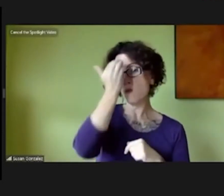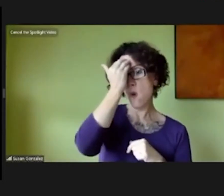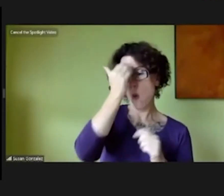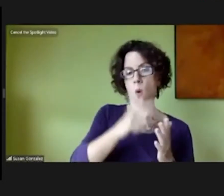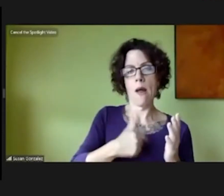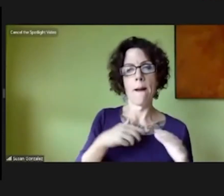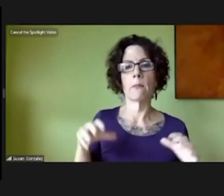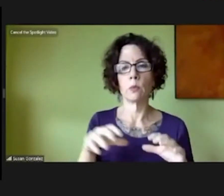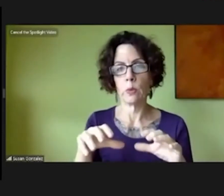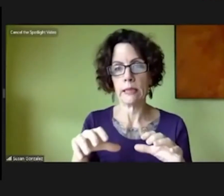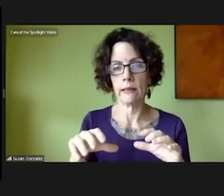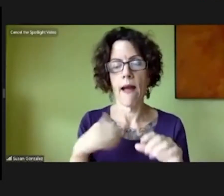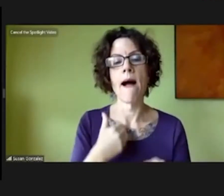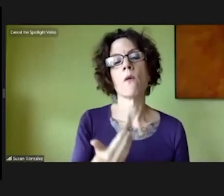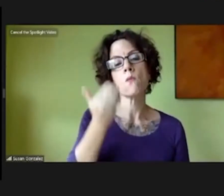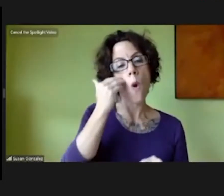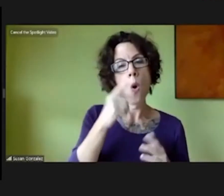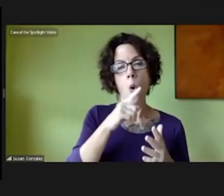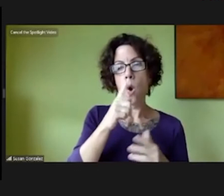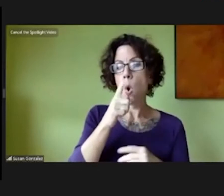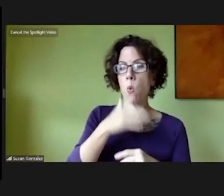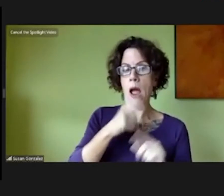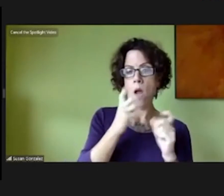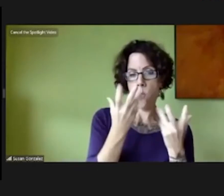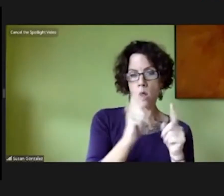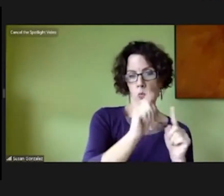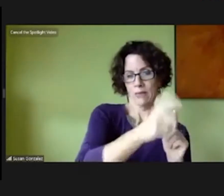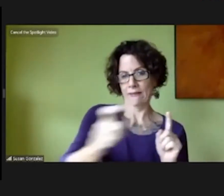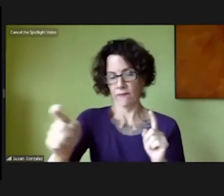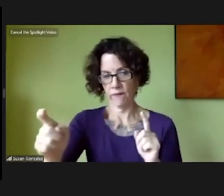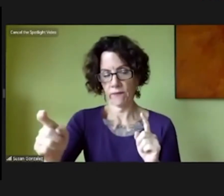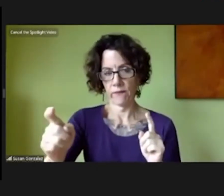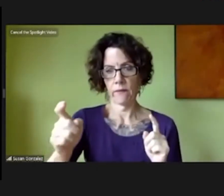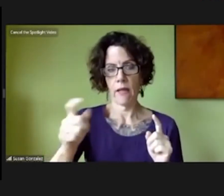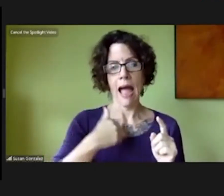I know what I'm doing. I know who I'm designating.